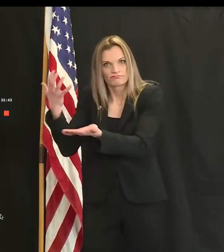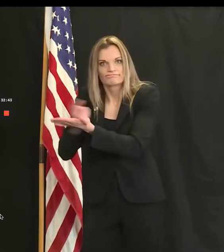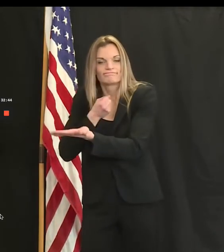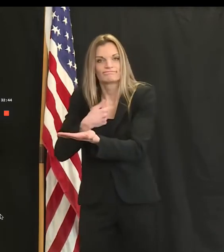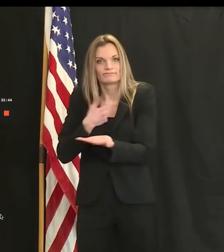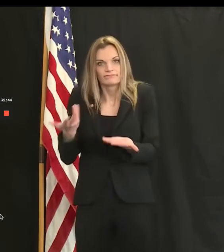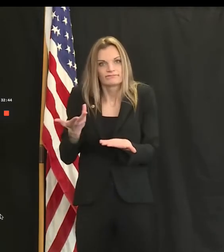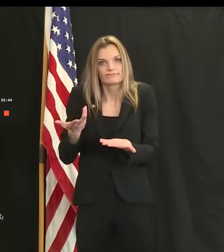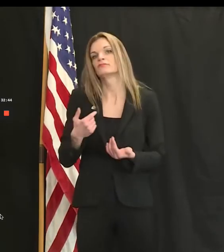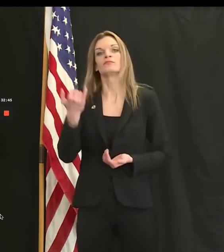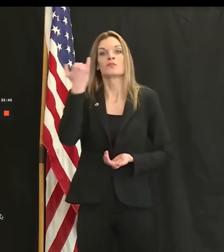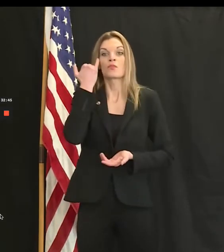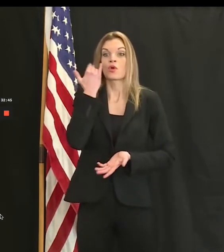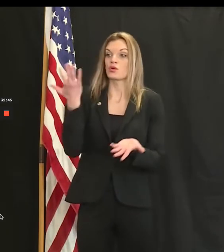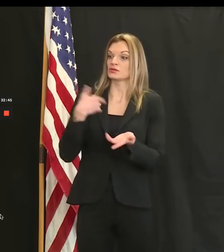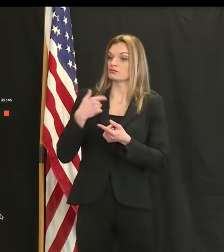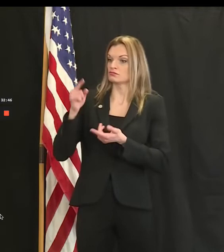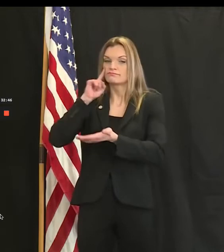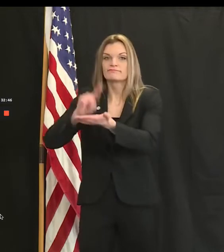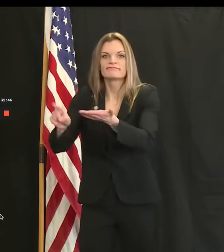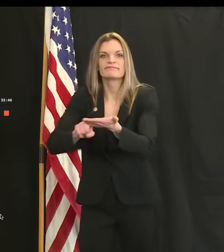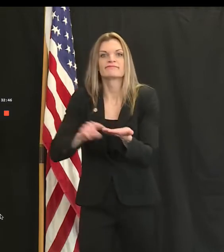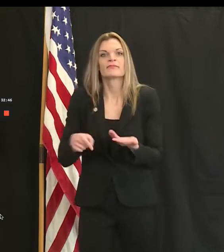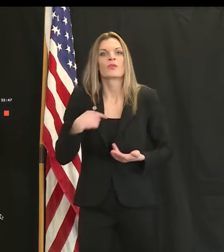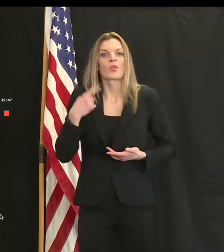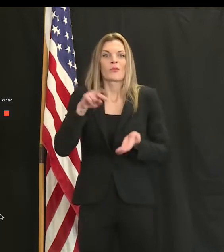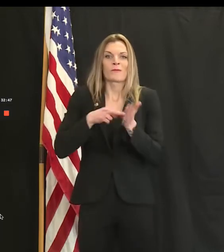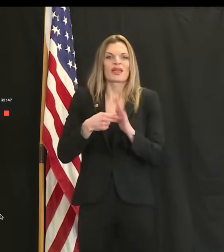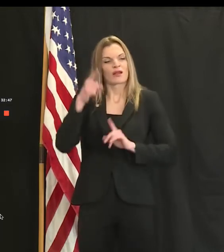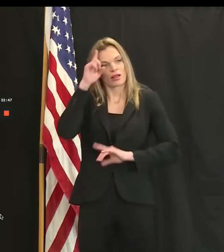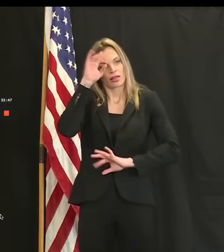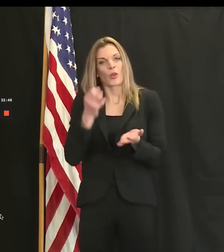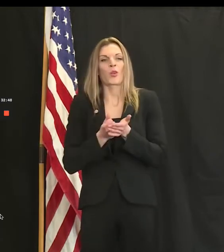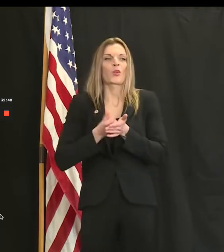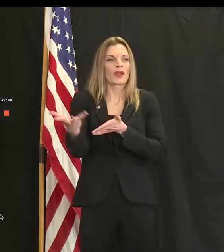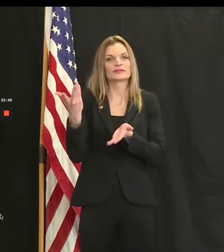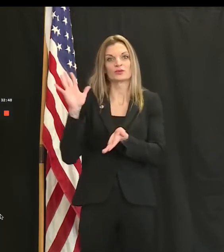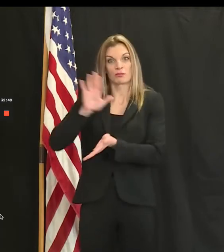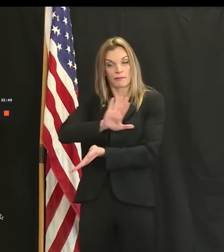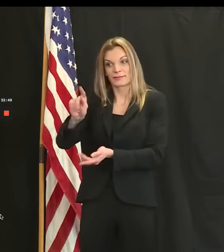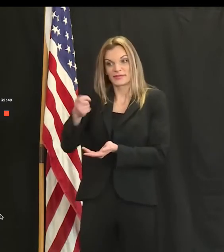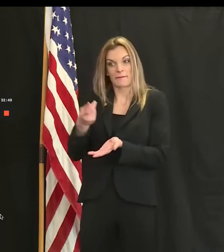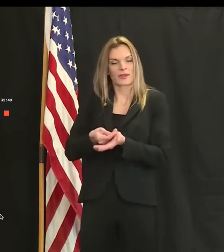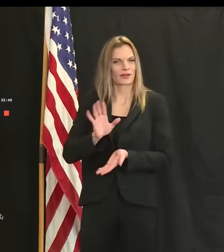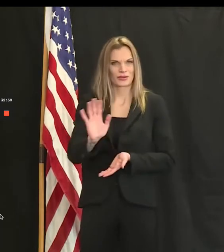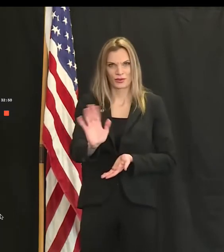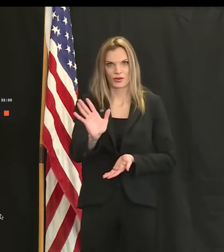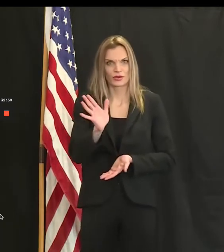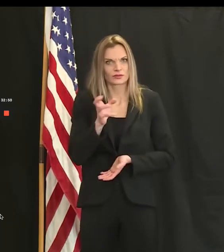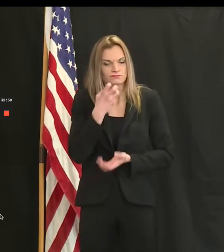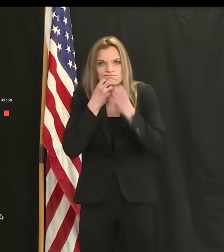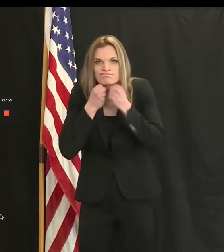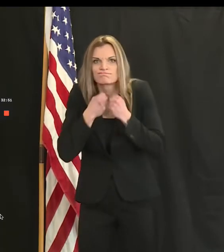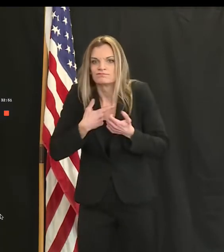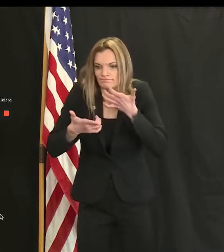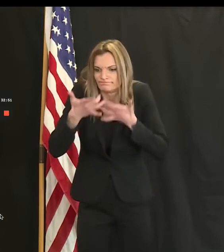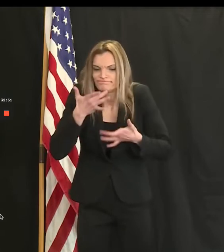most efficient to the taxpayers. This grand jury process, what people need to understand, there will be no